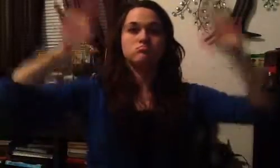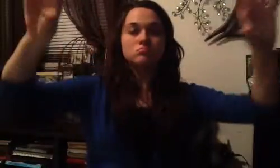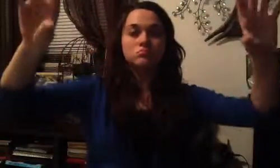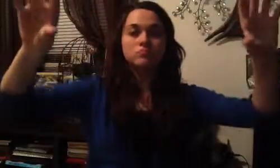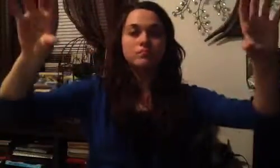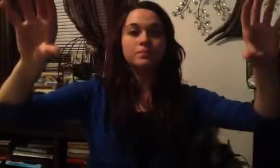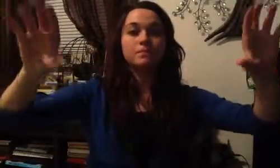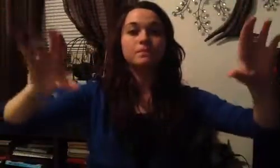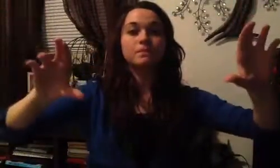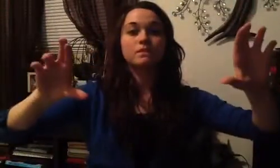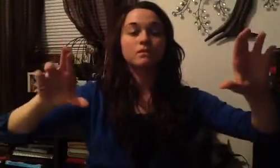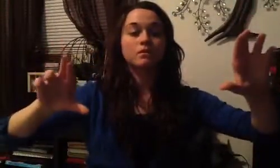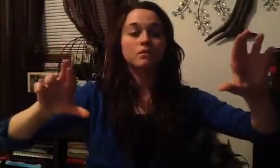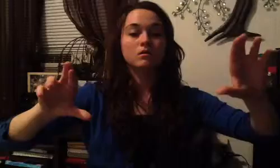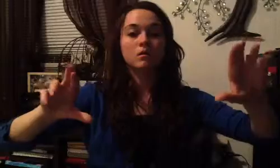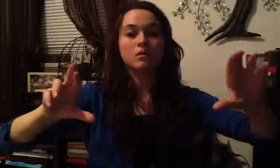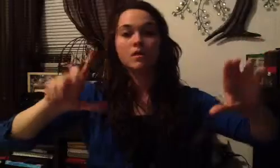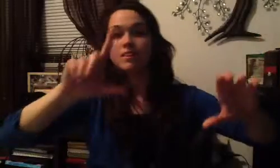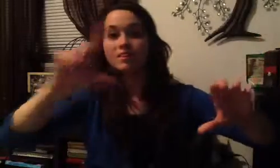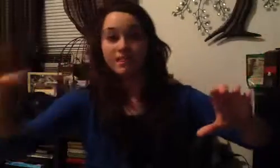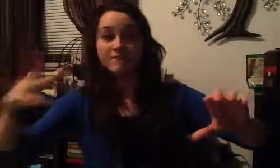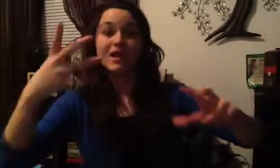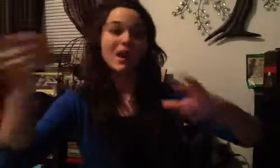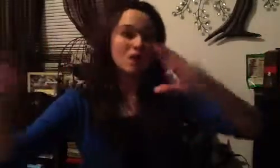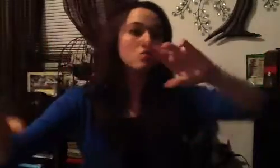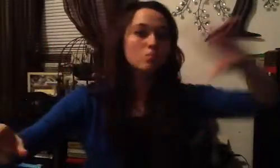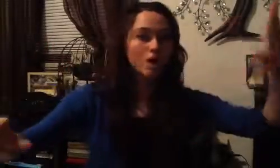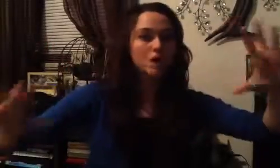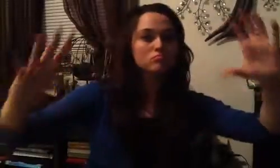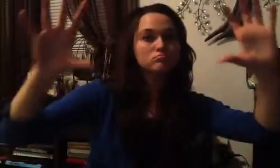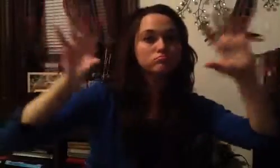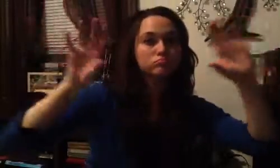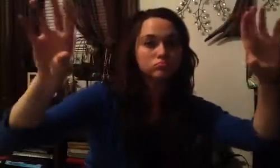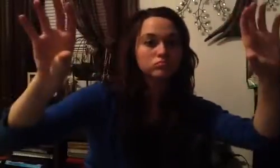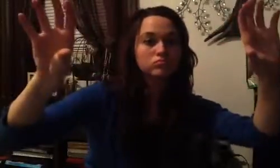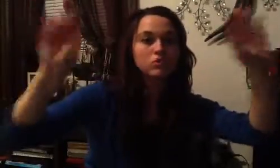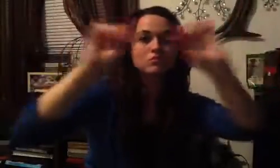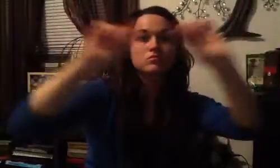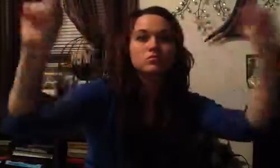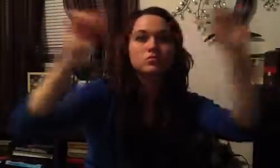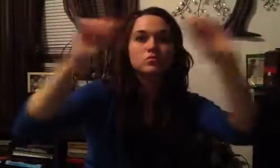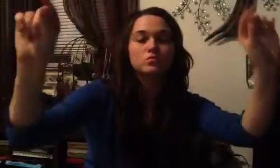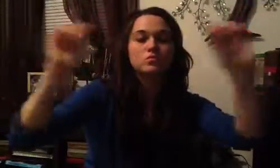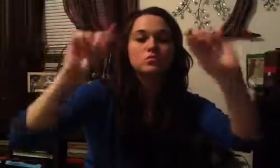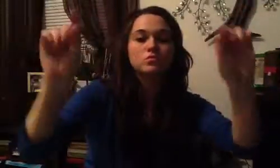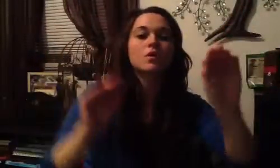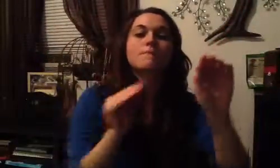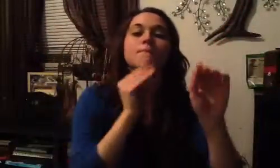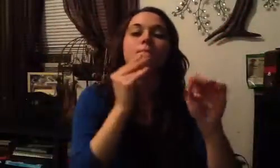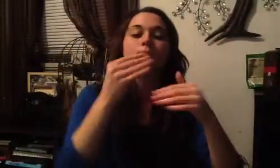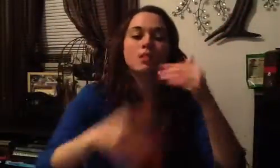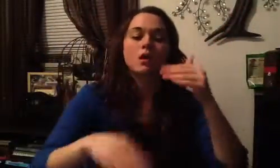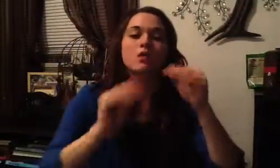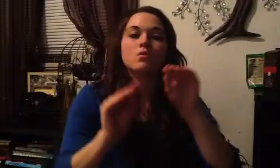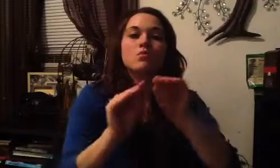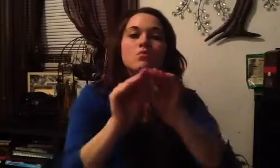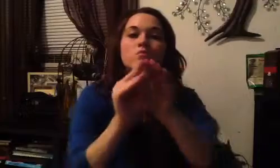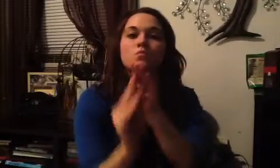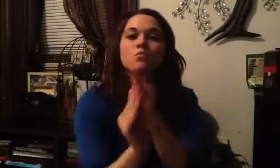right pulmonary artery, which also goes into the lungs. So blood is pushed up through the pulmonary trunk